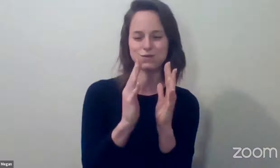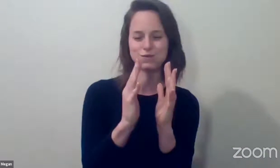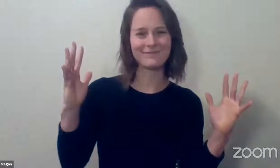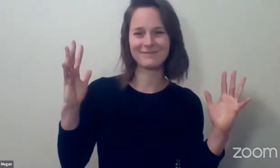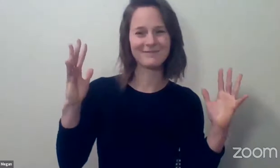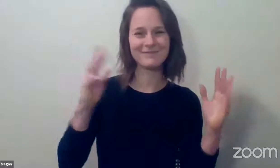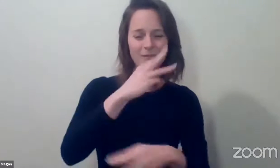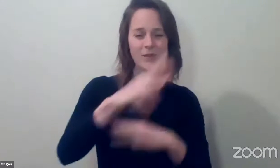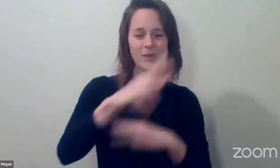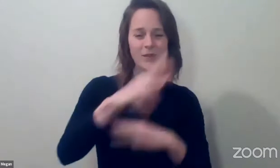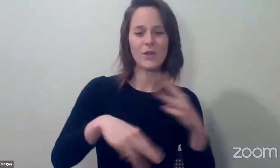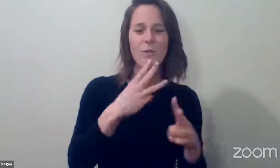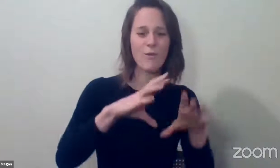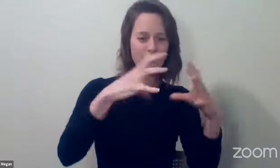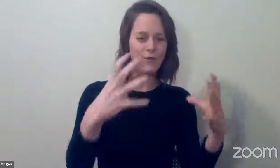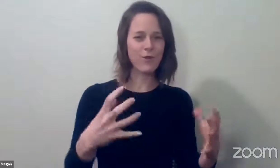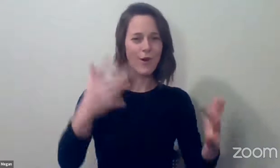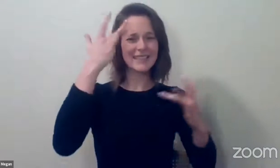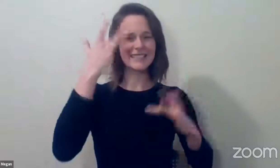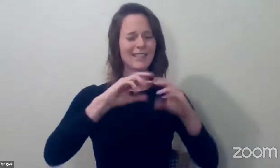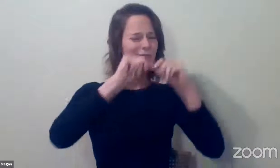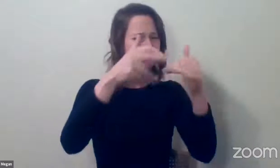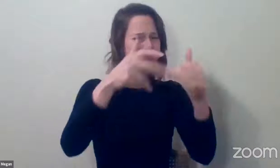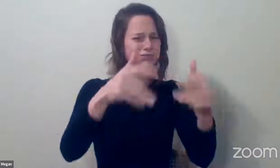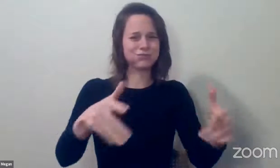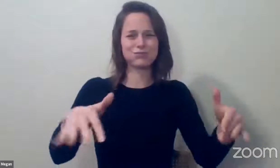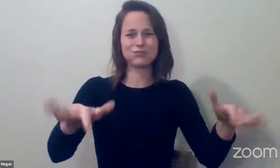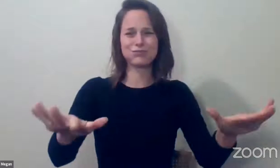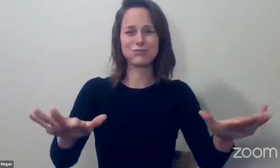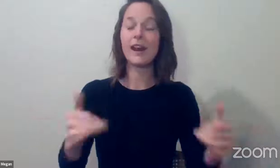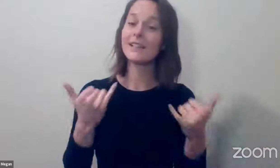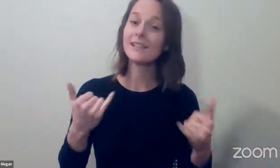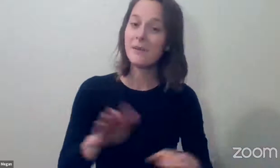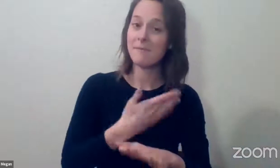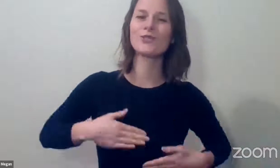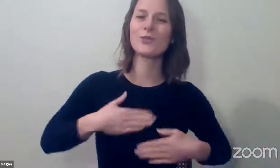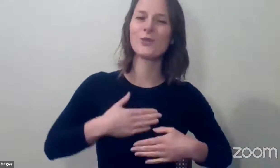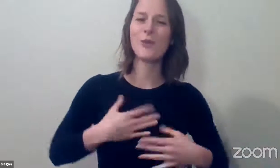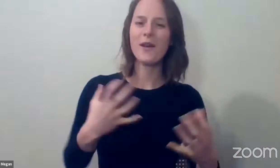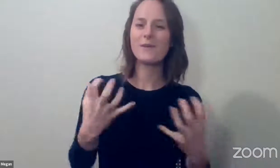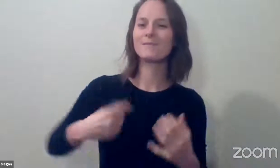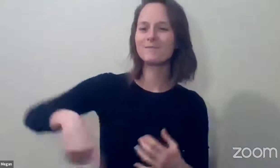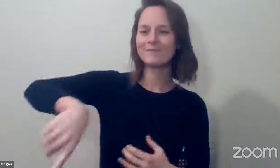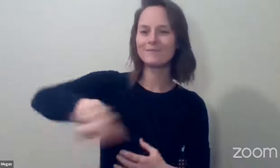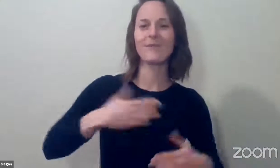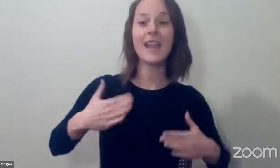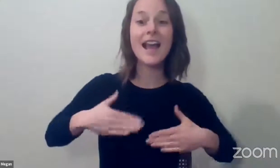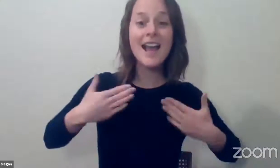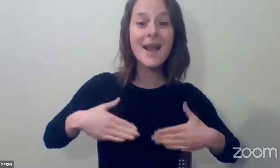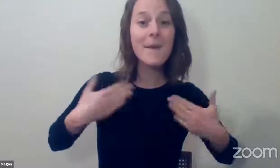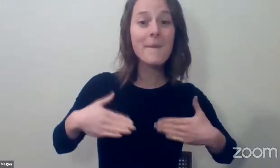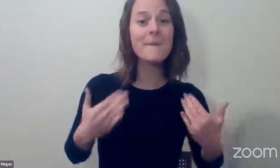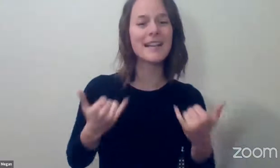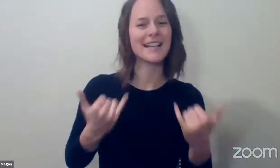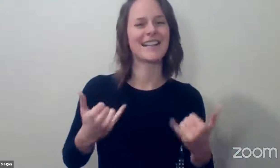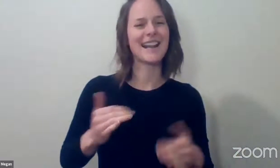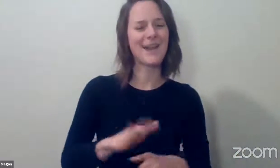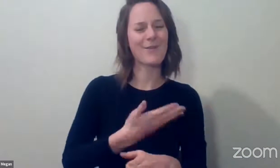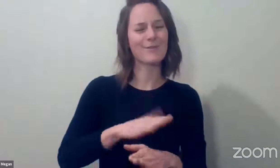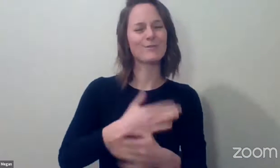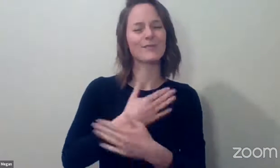who would want to use one of these. They are Creative Commons, so please use them if they would be meaningful to you and your community and help you